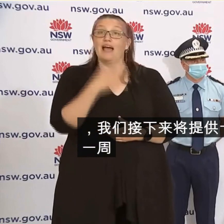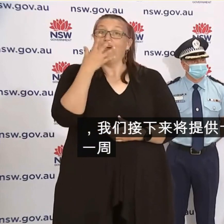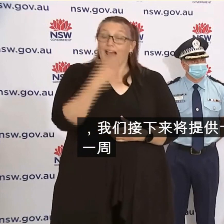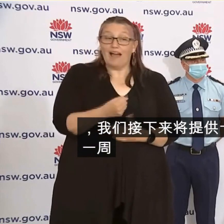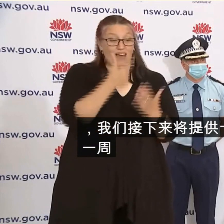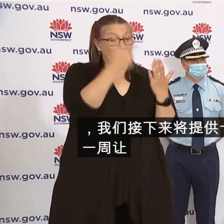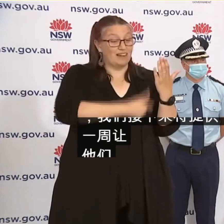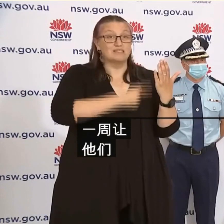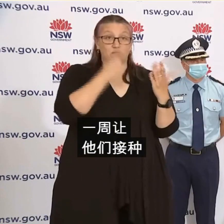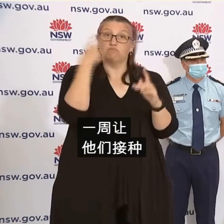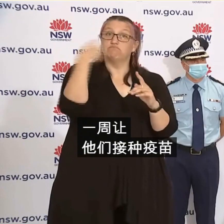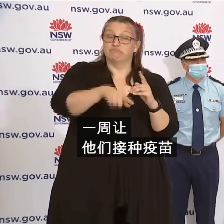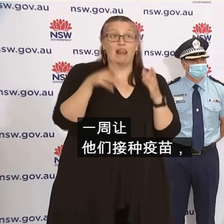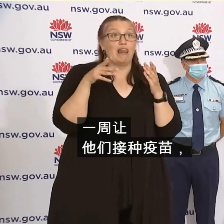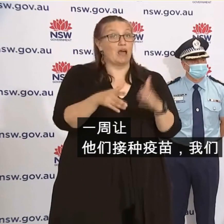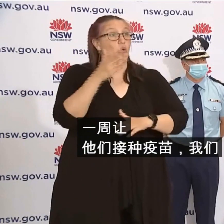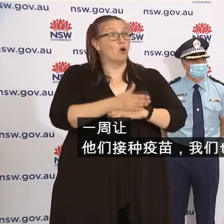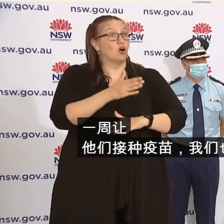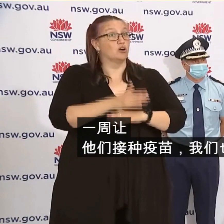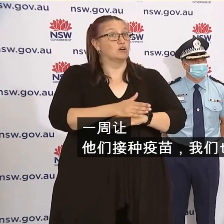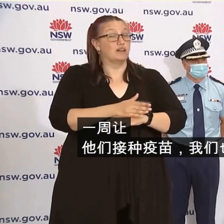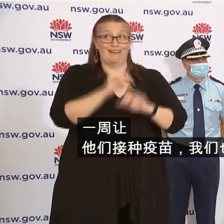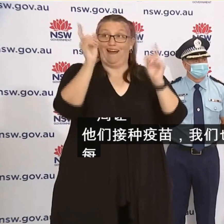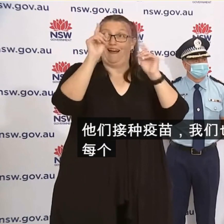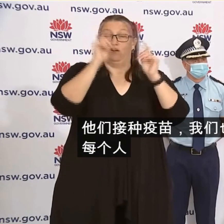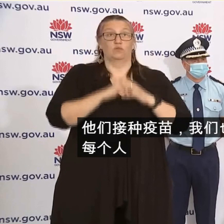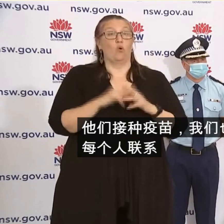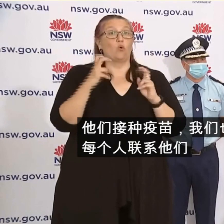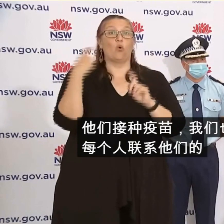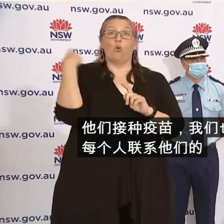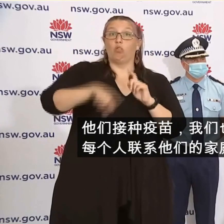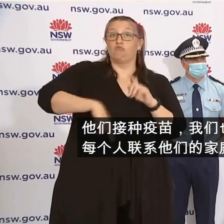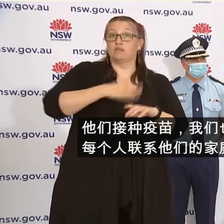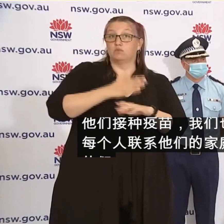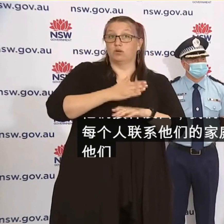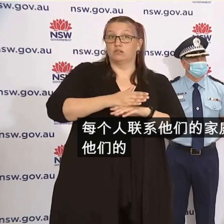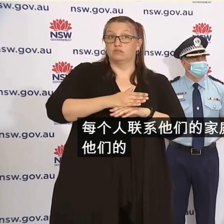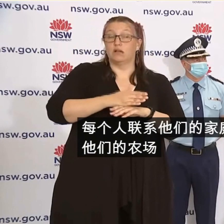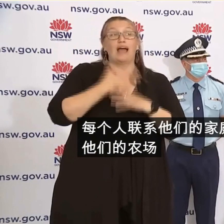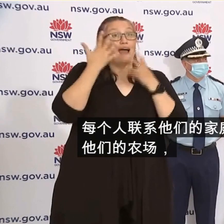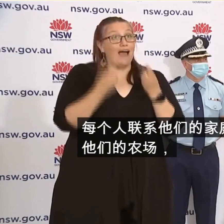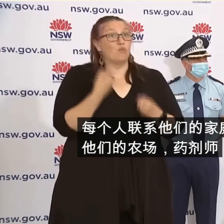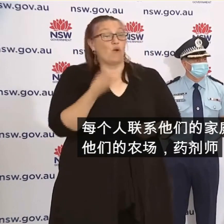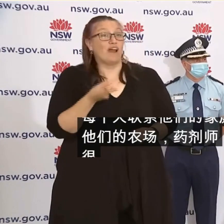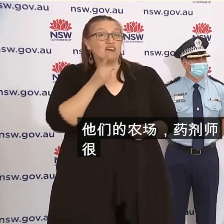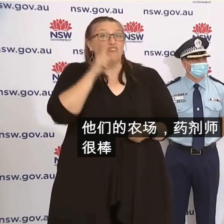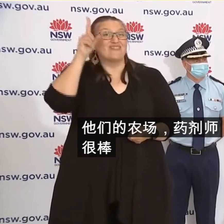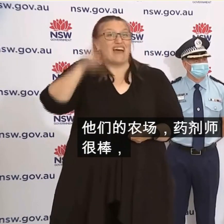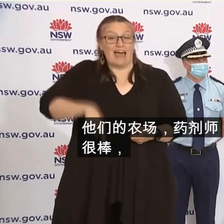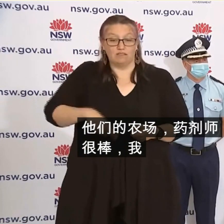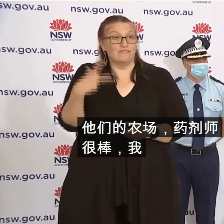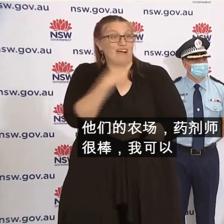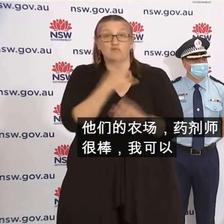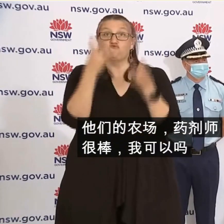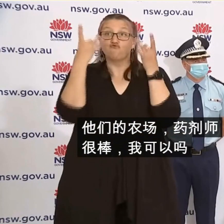being brought forward next week for them to get vaccinated. And we also encourage everybody to contact their GP, go to their the pharmacists have been